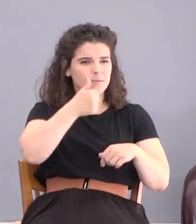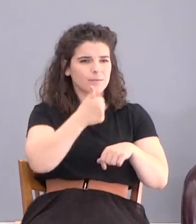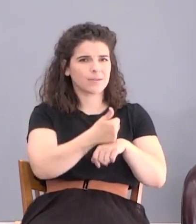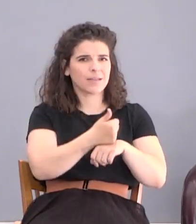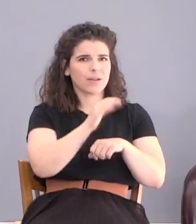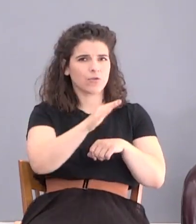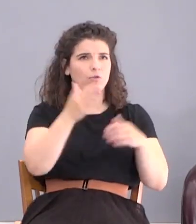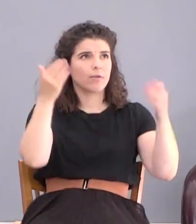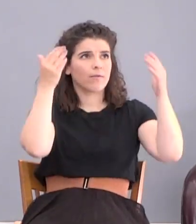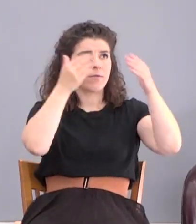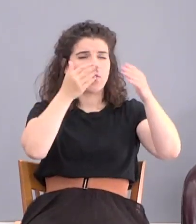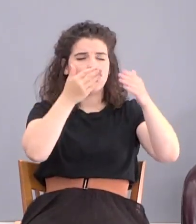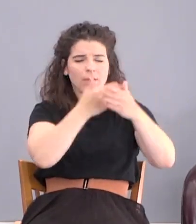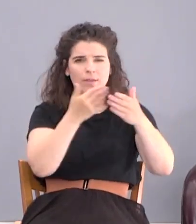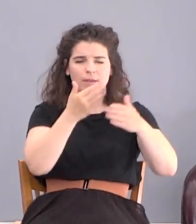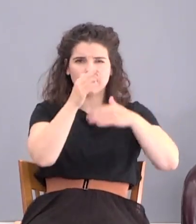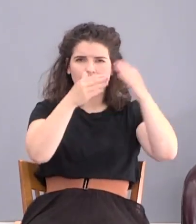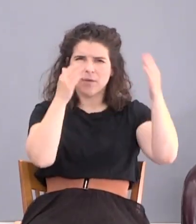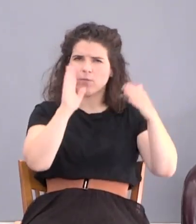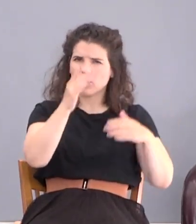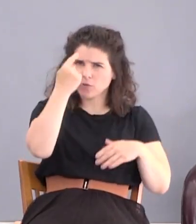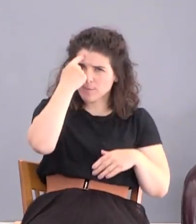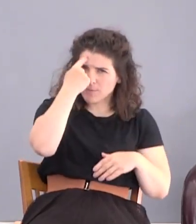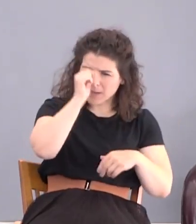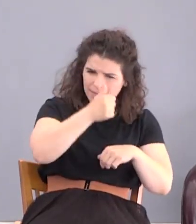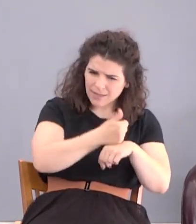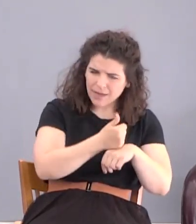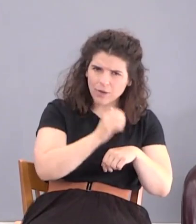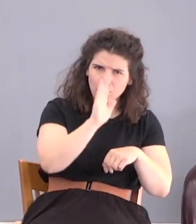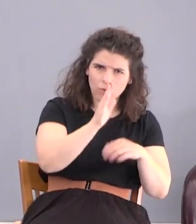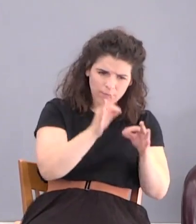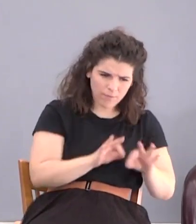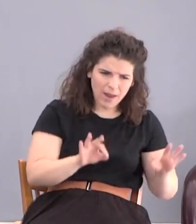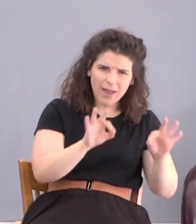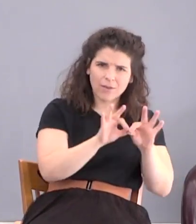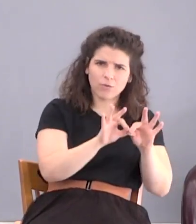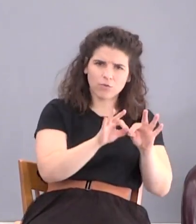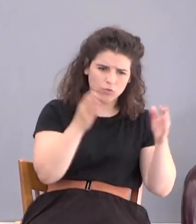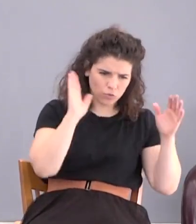What are you minding? What are you valuing? What is your focus on?